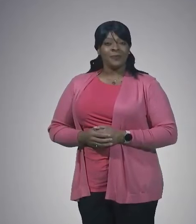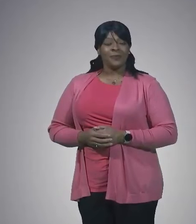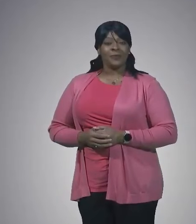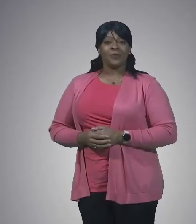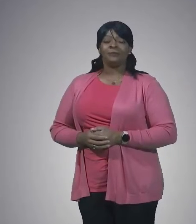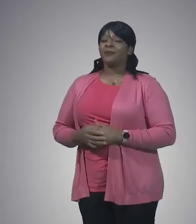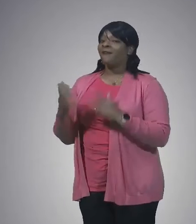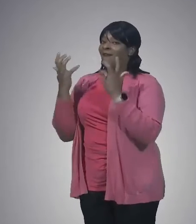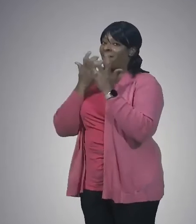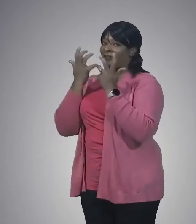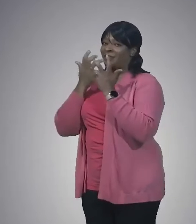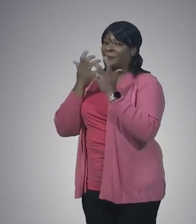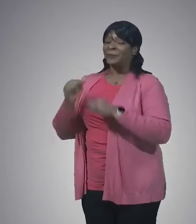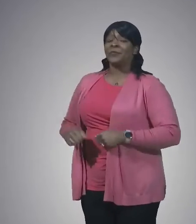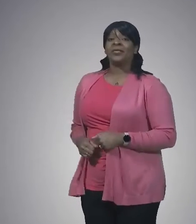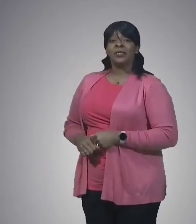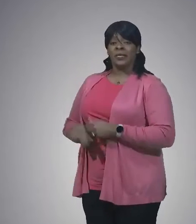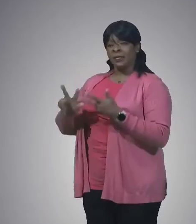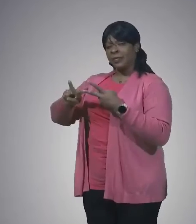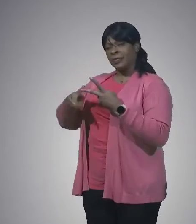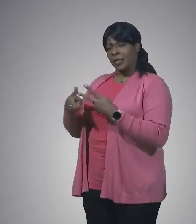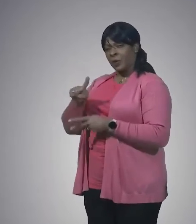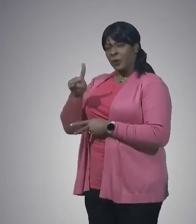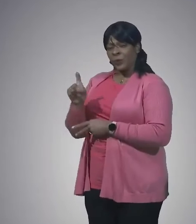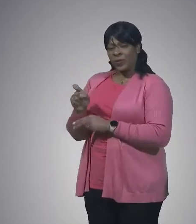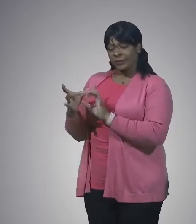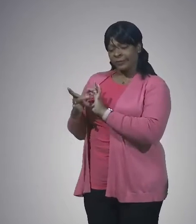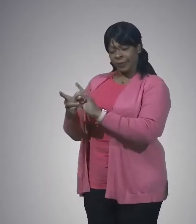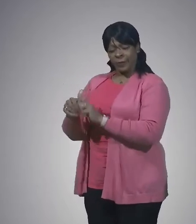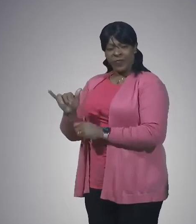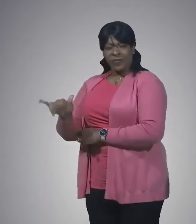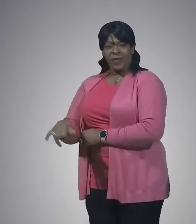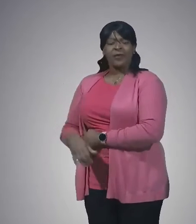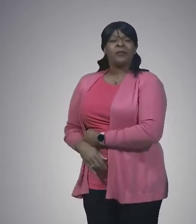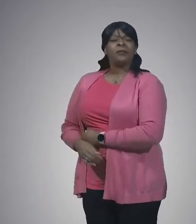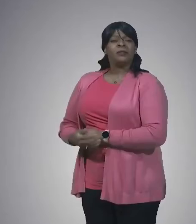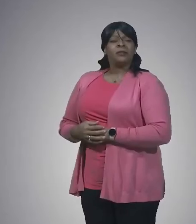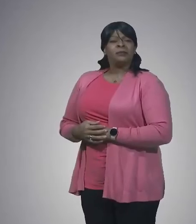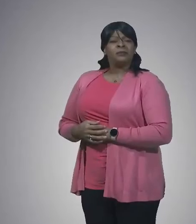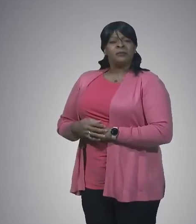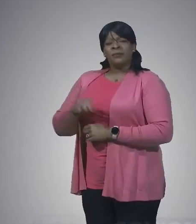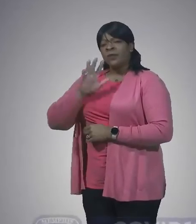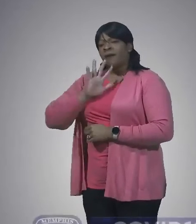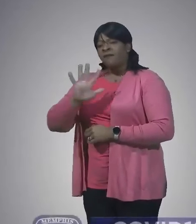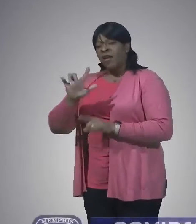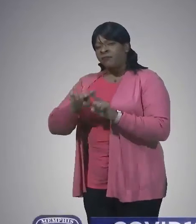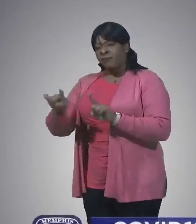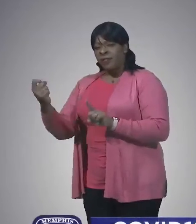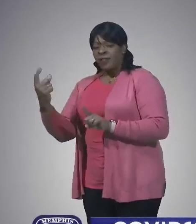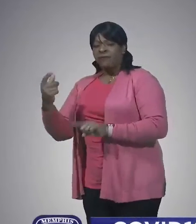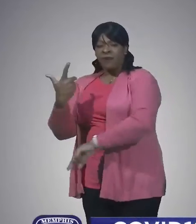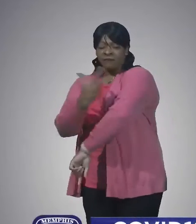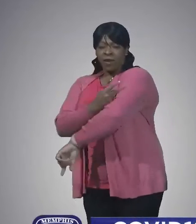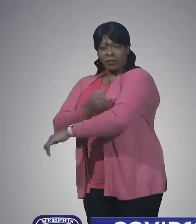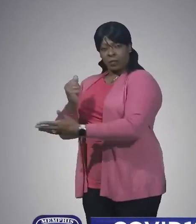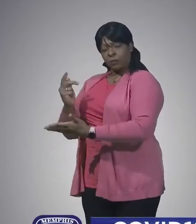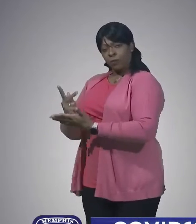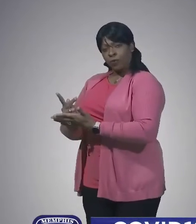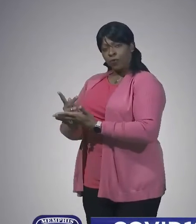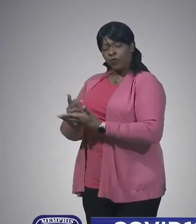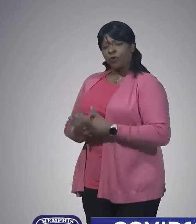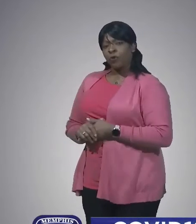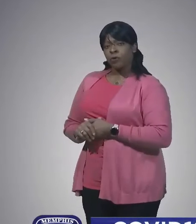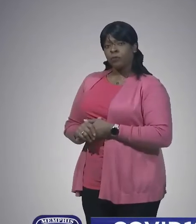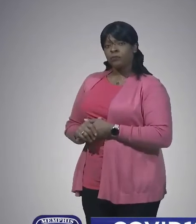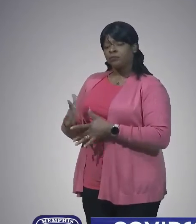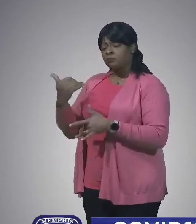Awesome. And then my follow-up is still to do with that 5 to 11-year-old vaccination approval. If I'm